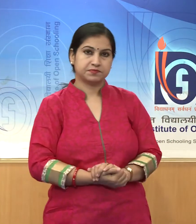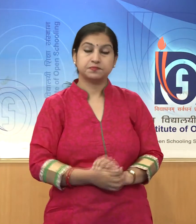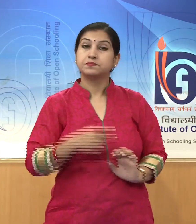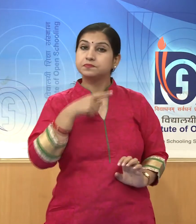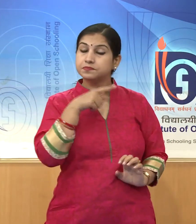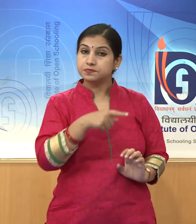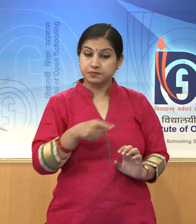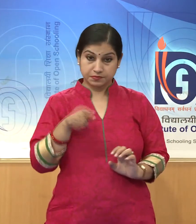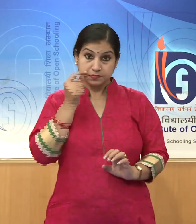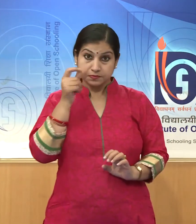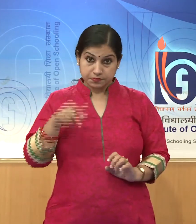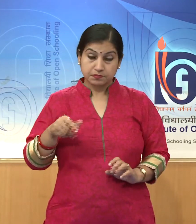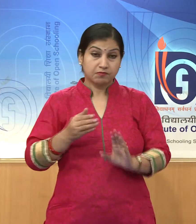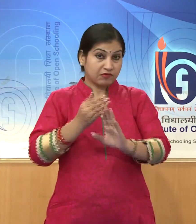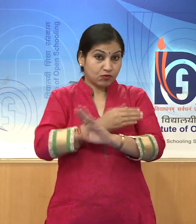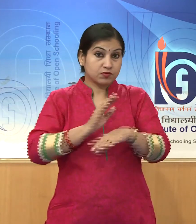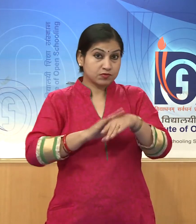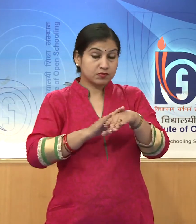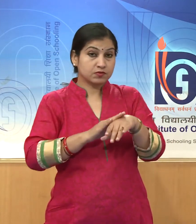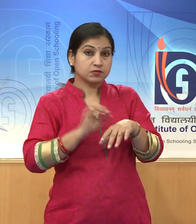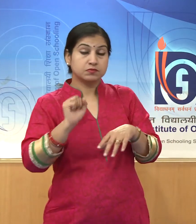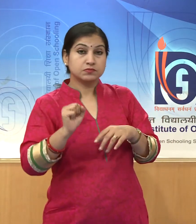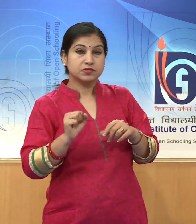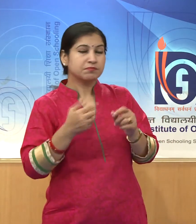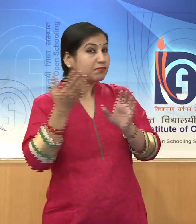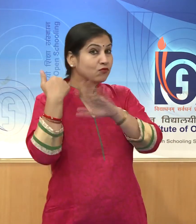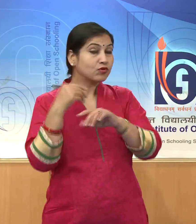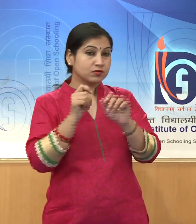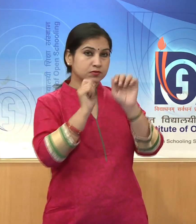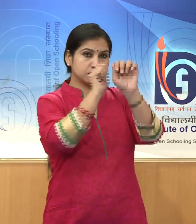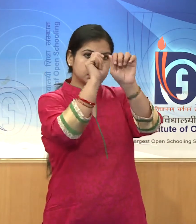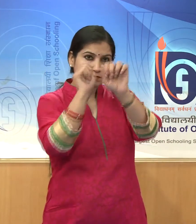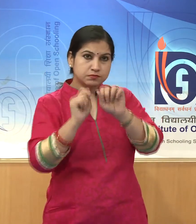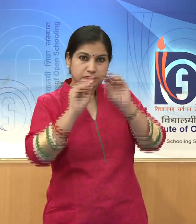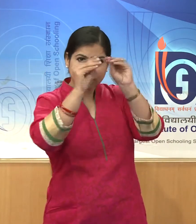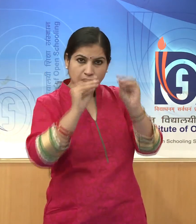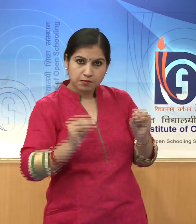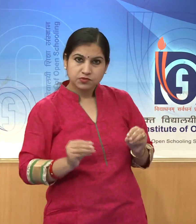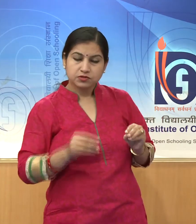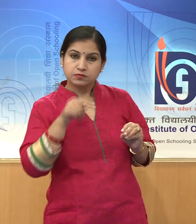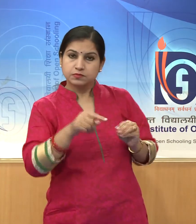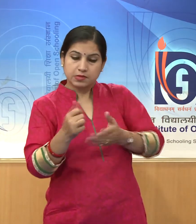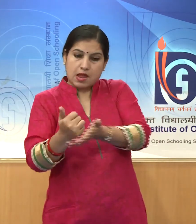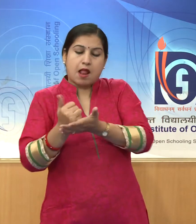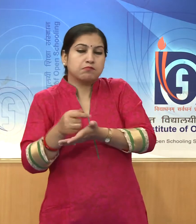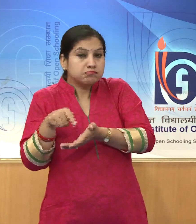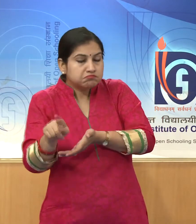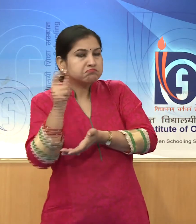His early experience of sculpturing helps him to